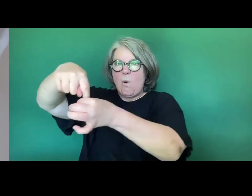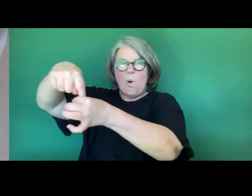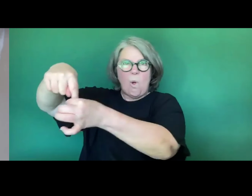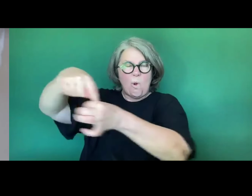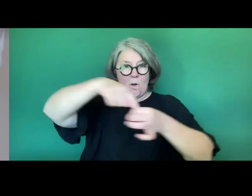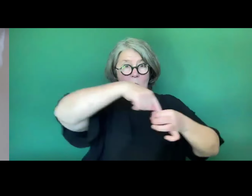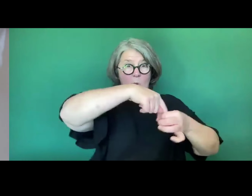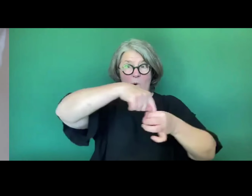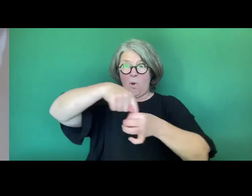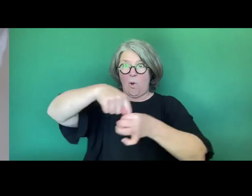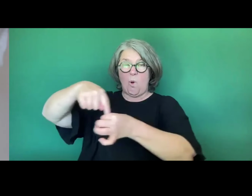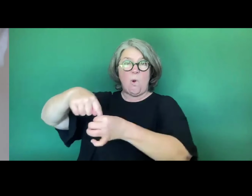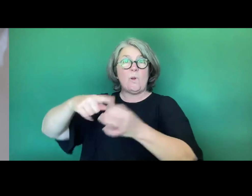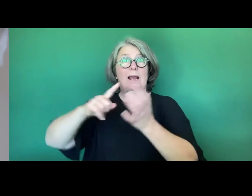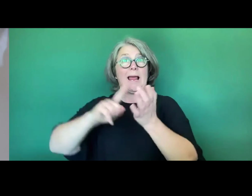slot the LEDs into that.